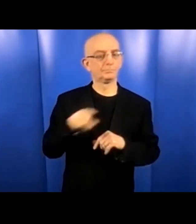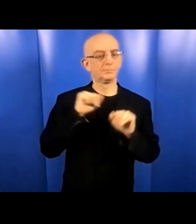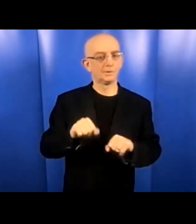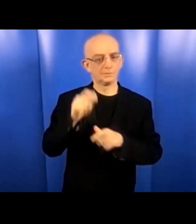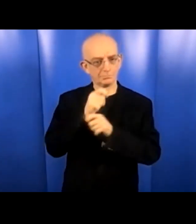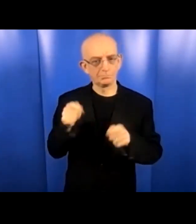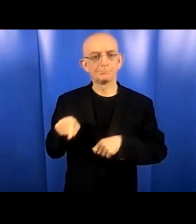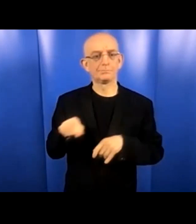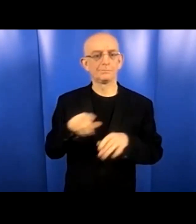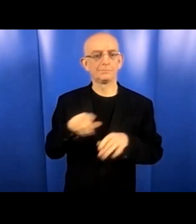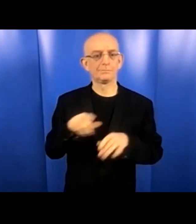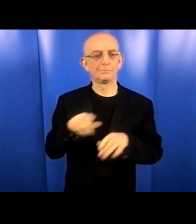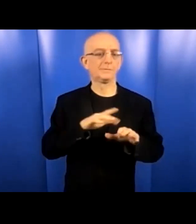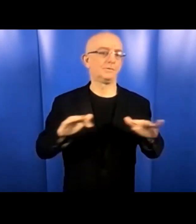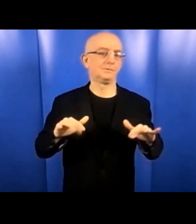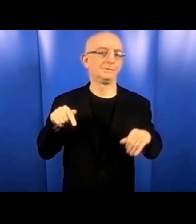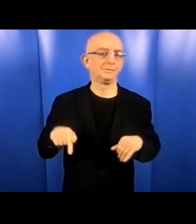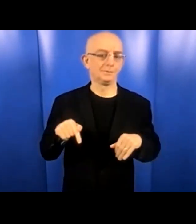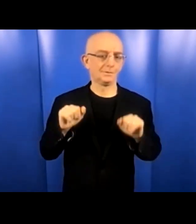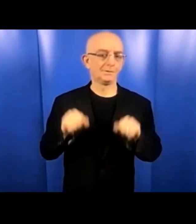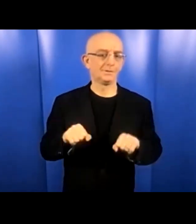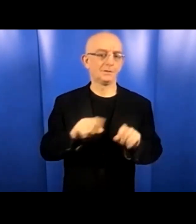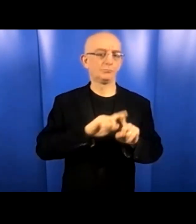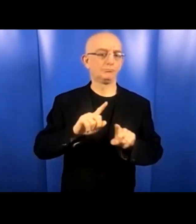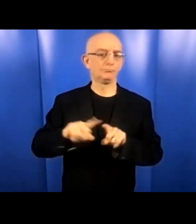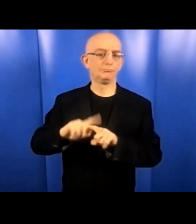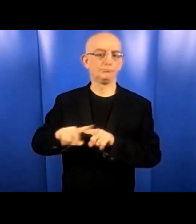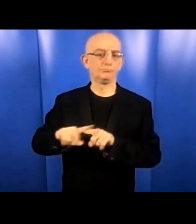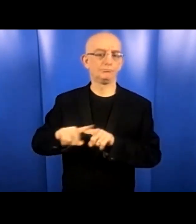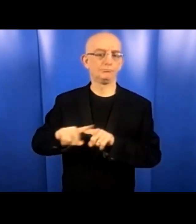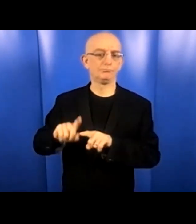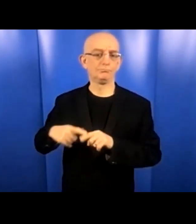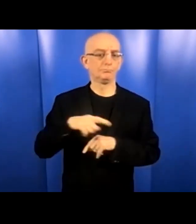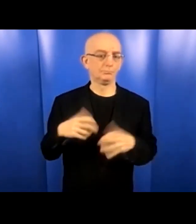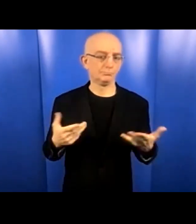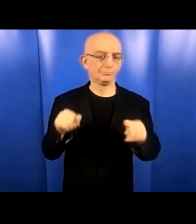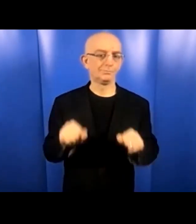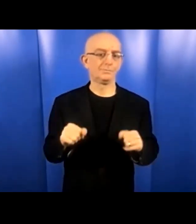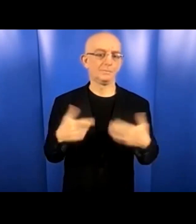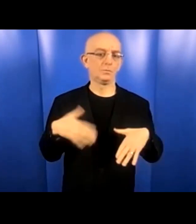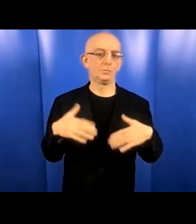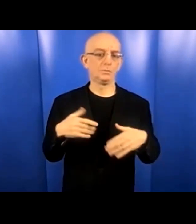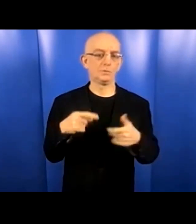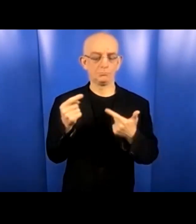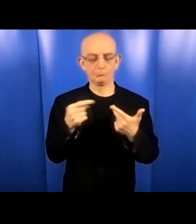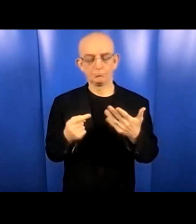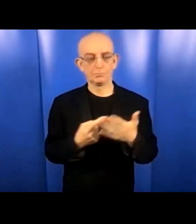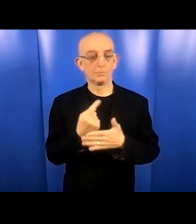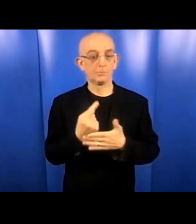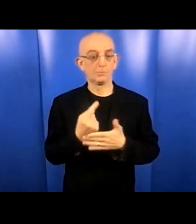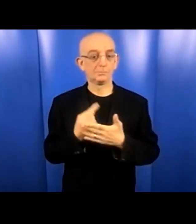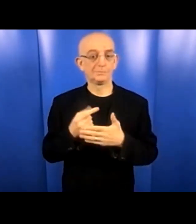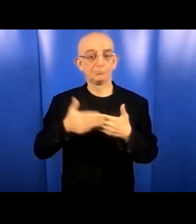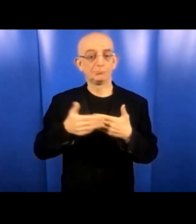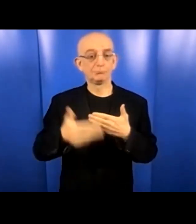voices. And in terms of, there are an awful lot of opportunities that were raised. I think the one that resonated with me